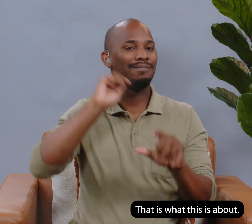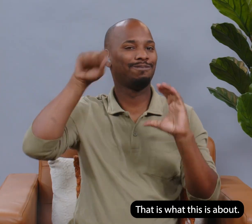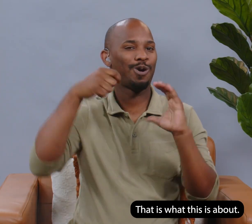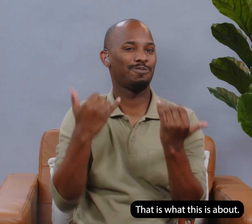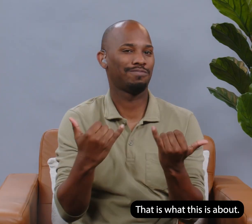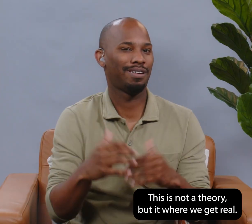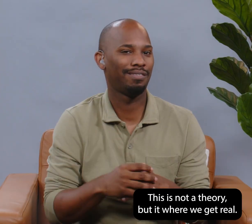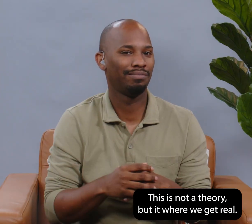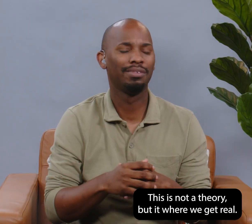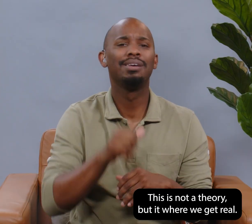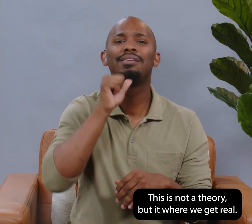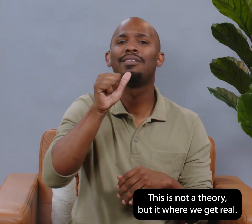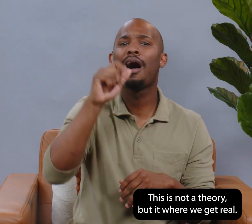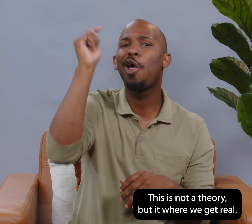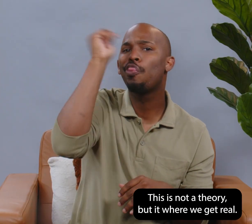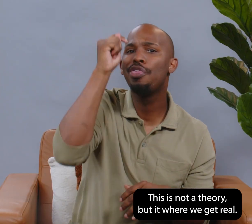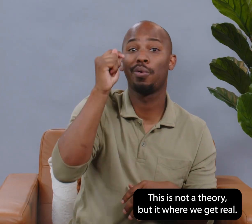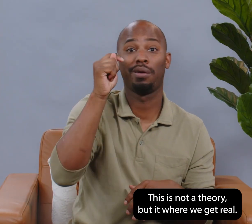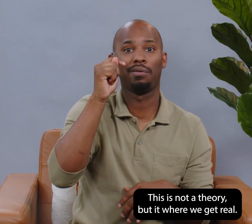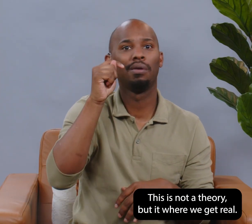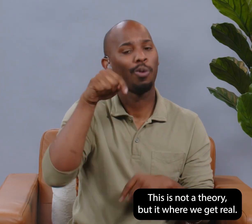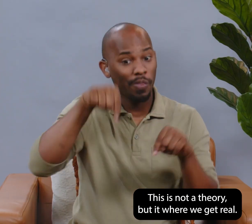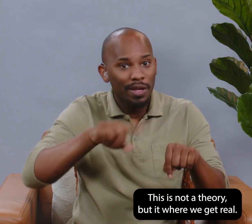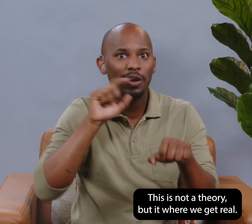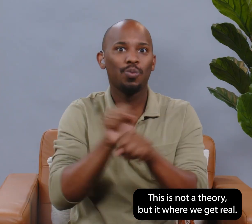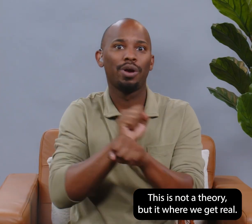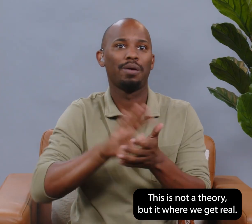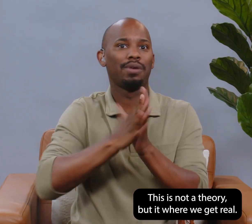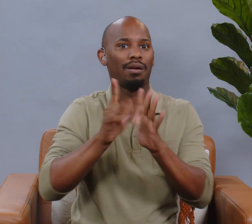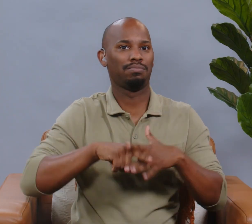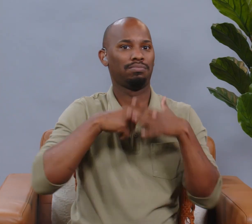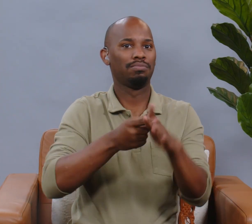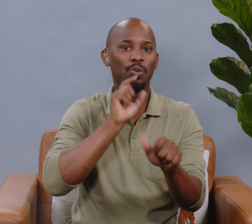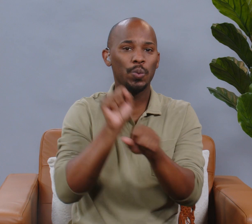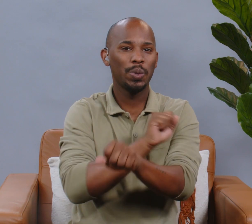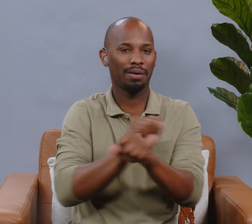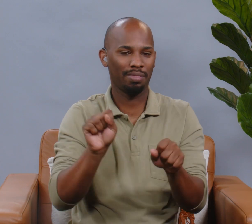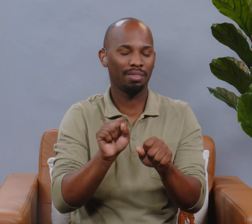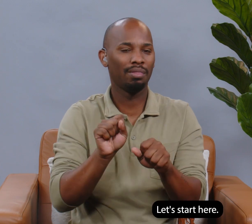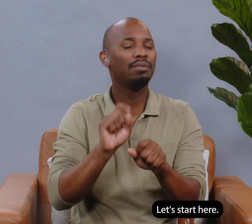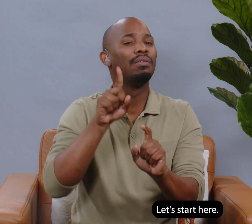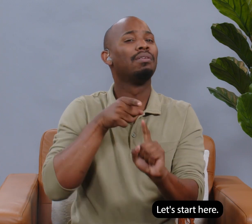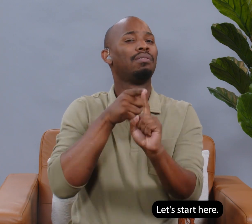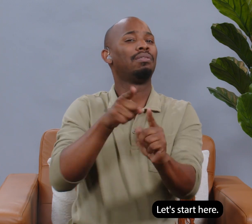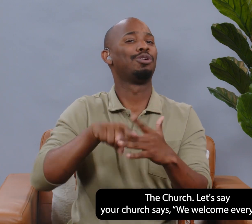about. This is not a theory, but this is where we get it real. Let's start here, the